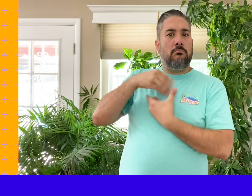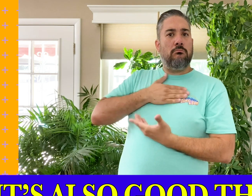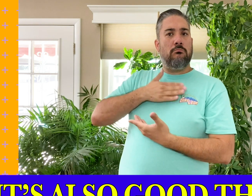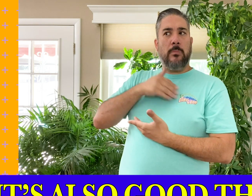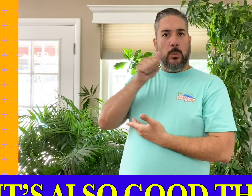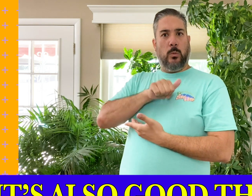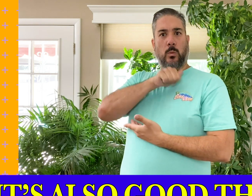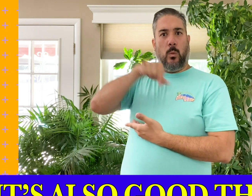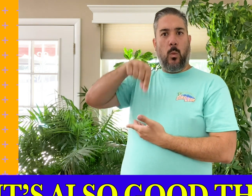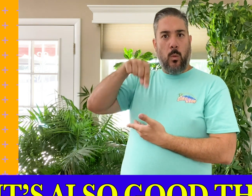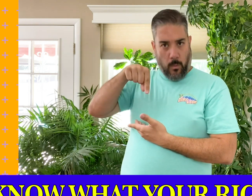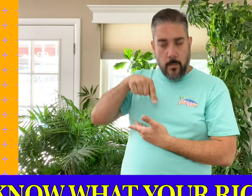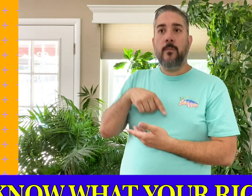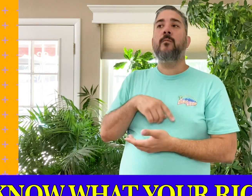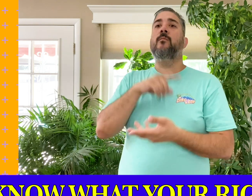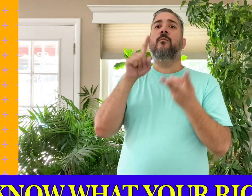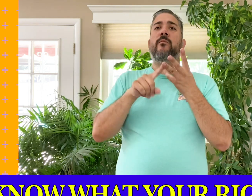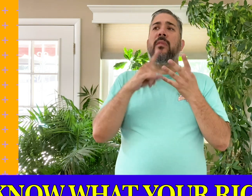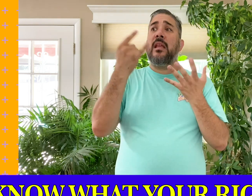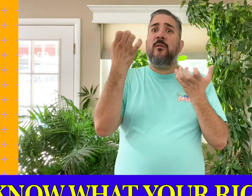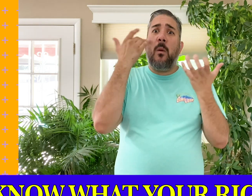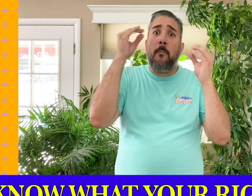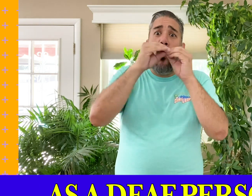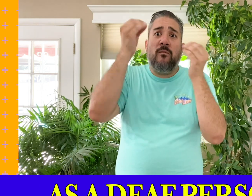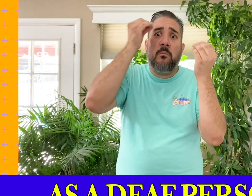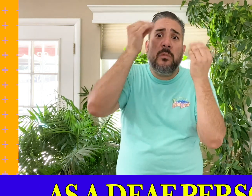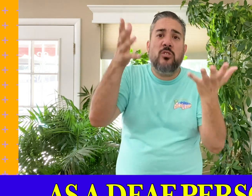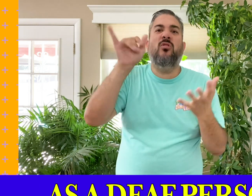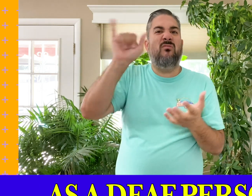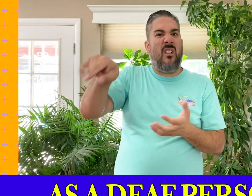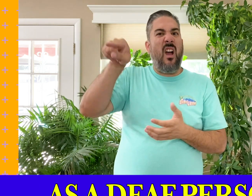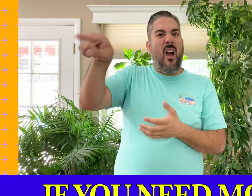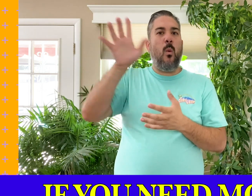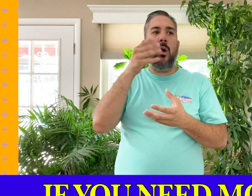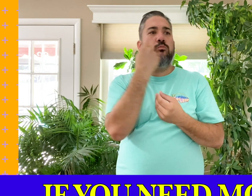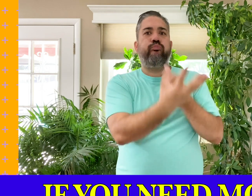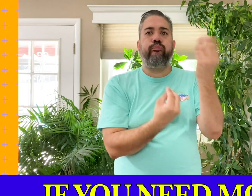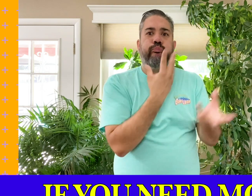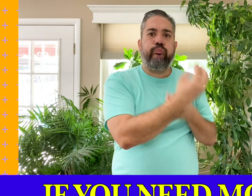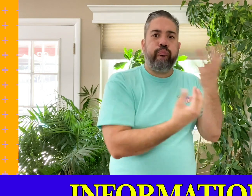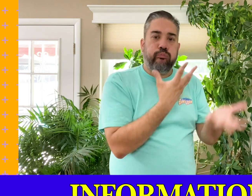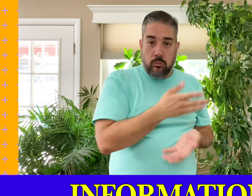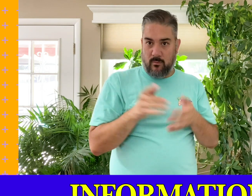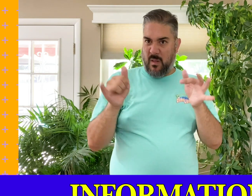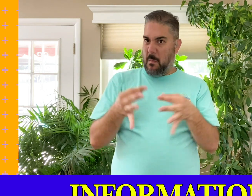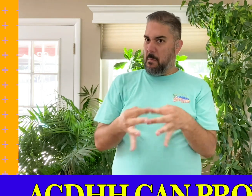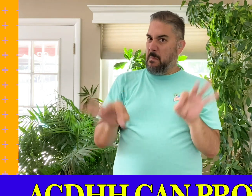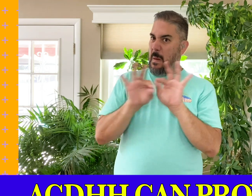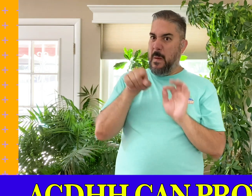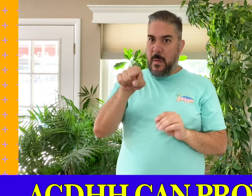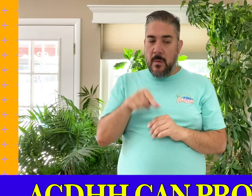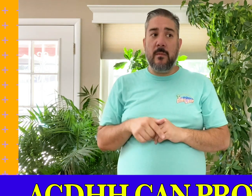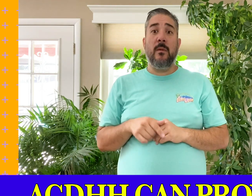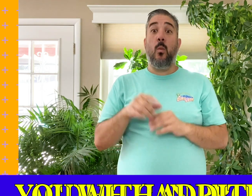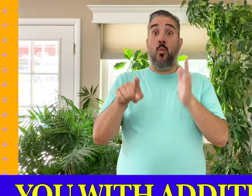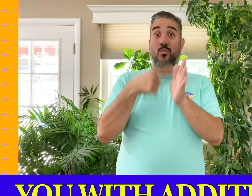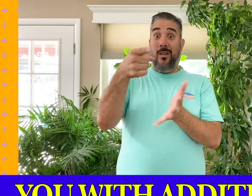It's also good that you know what your rights are as a deaf person. If you need more information, ACDHH can provide you with